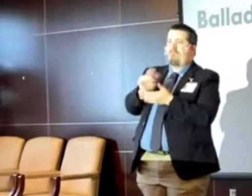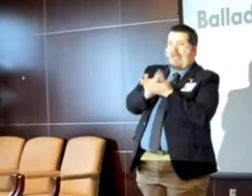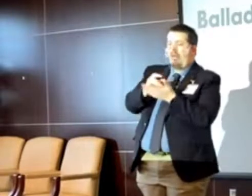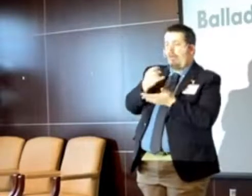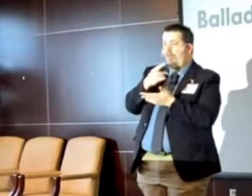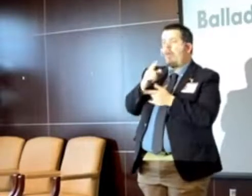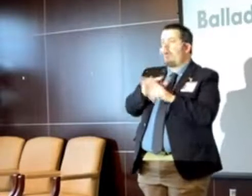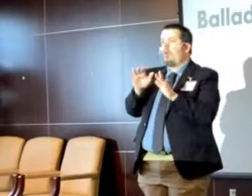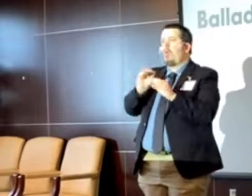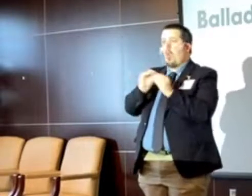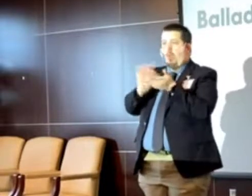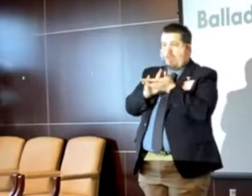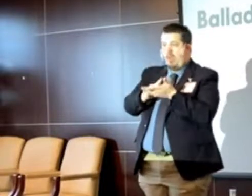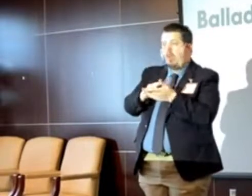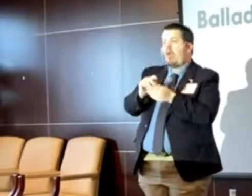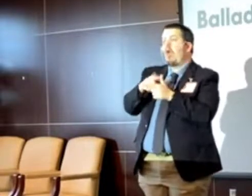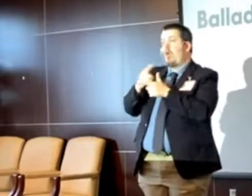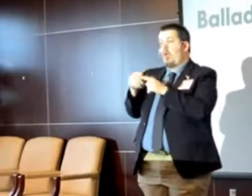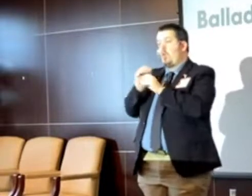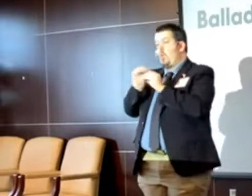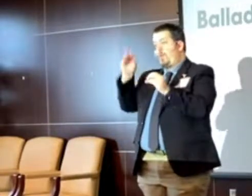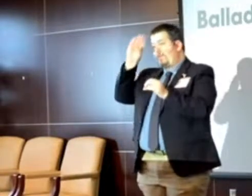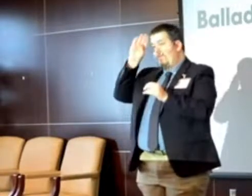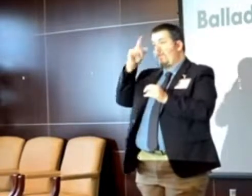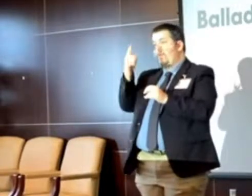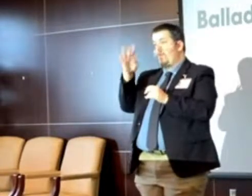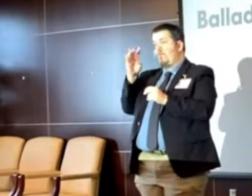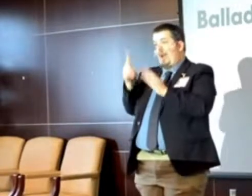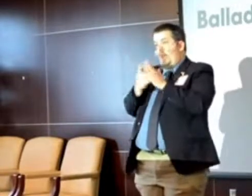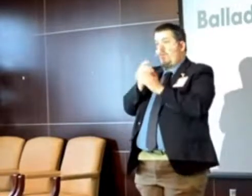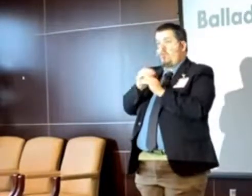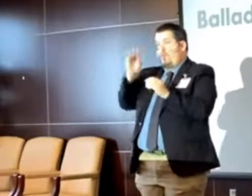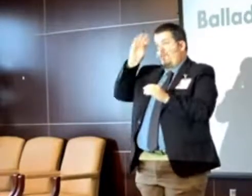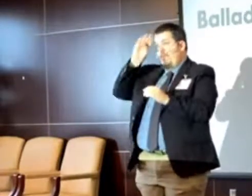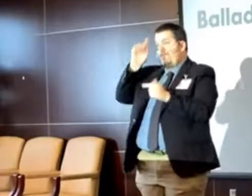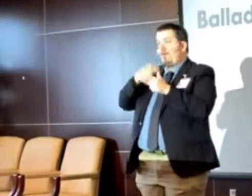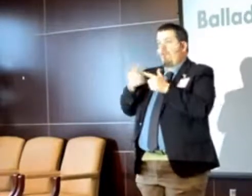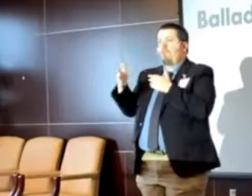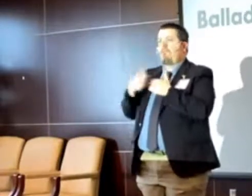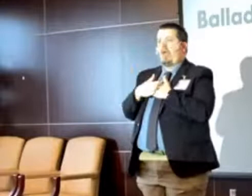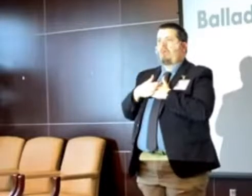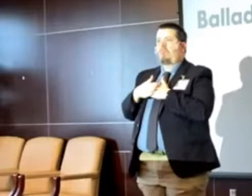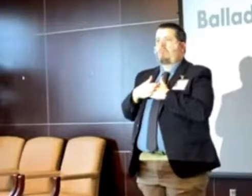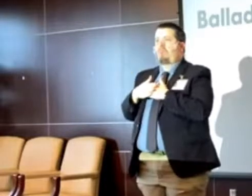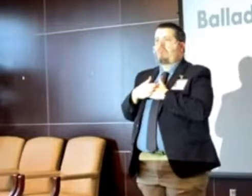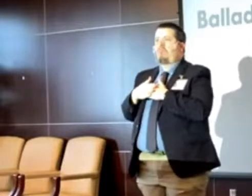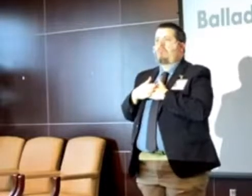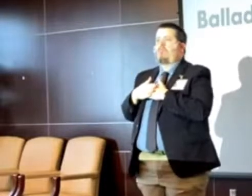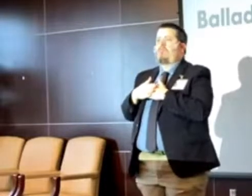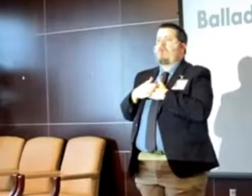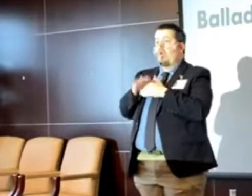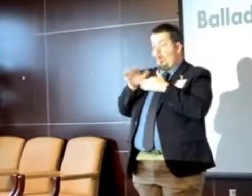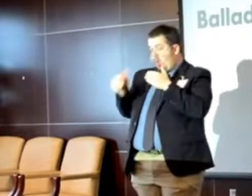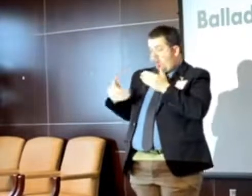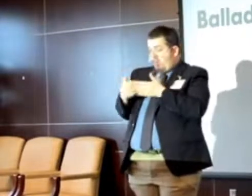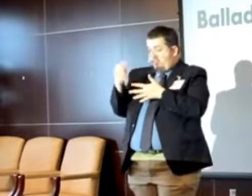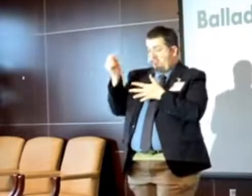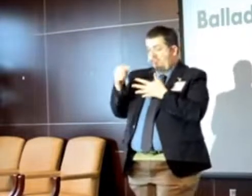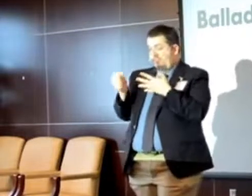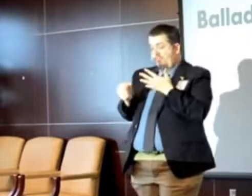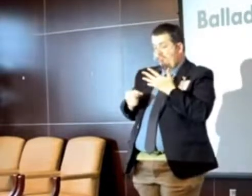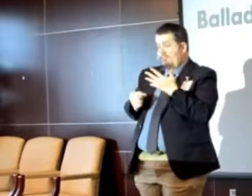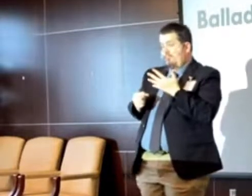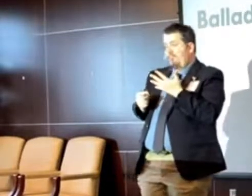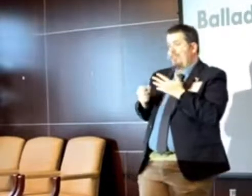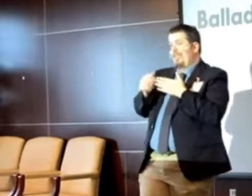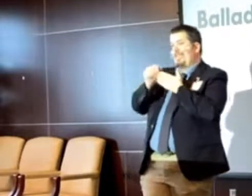they have to be off that fever reducer for 24 hours without a fever before they can come back. So all of the things that we're putting in place